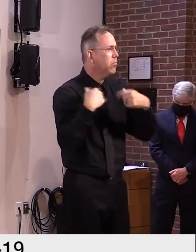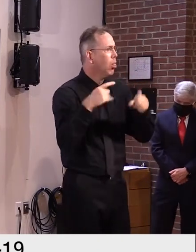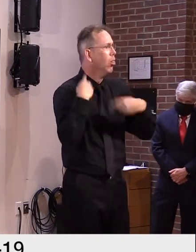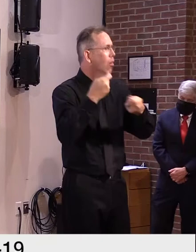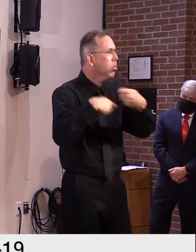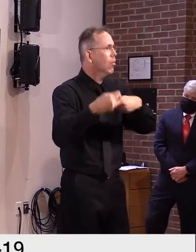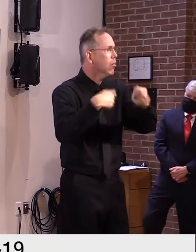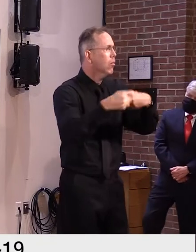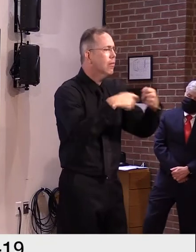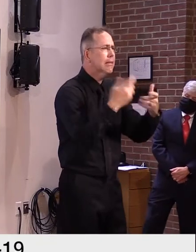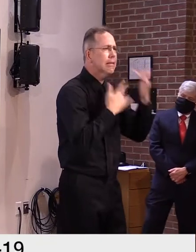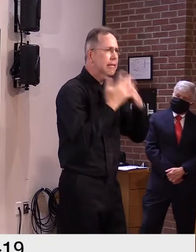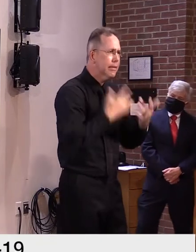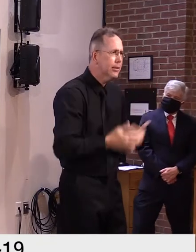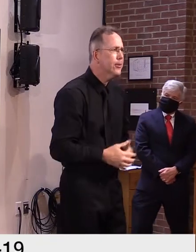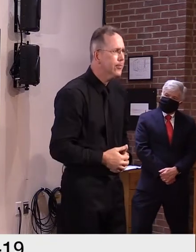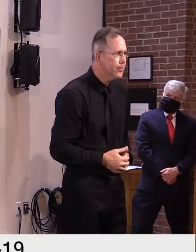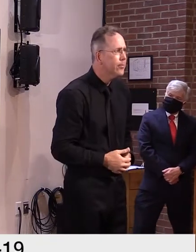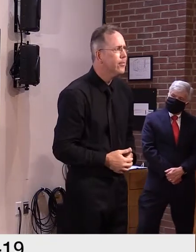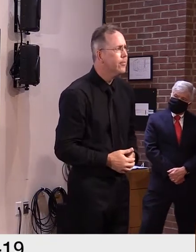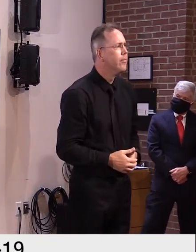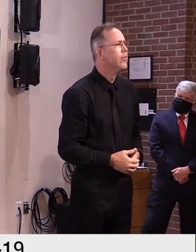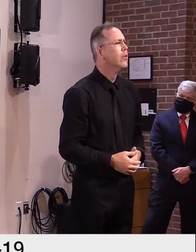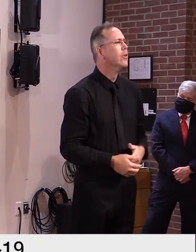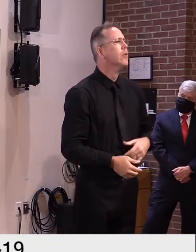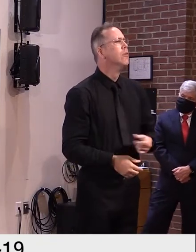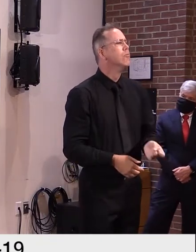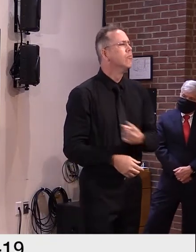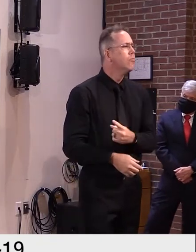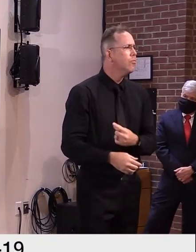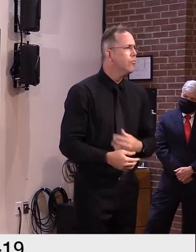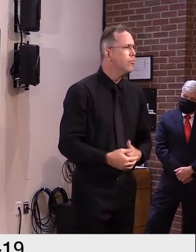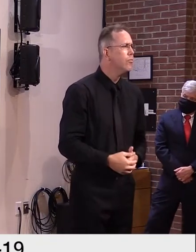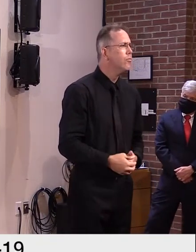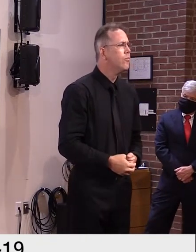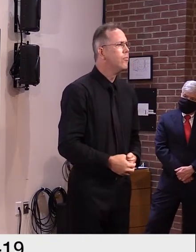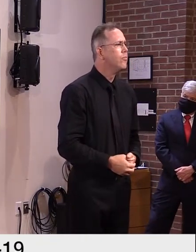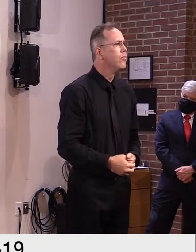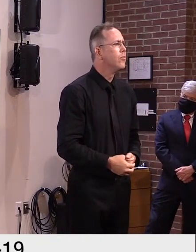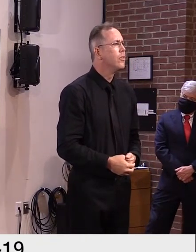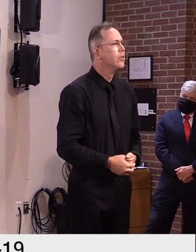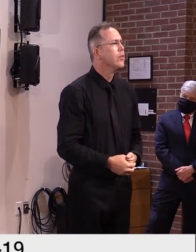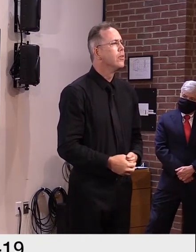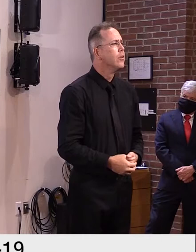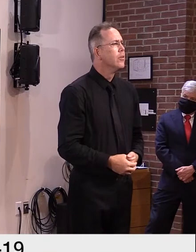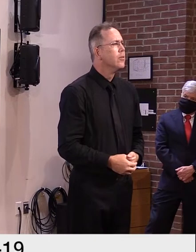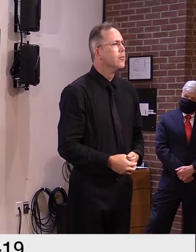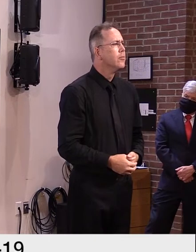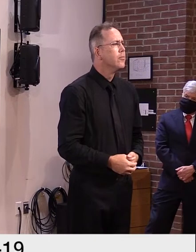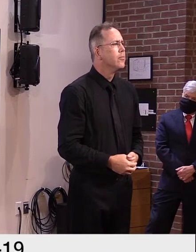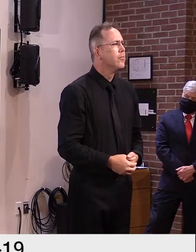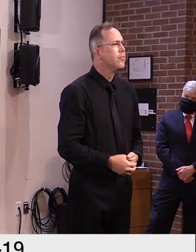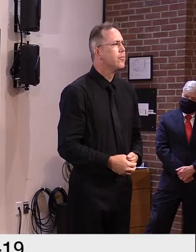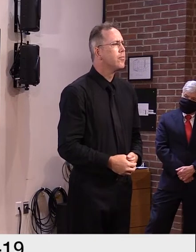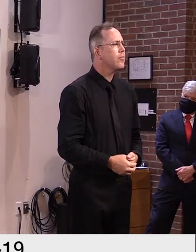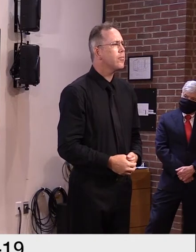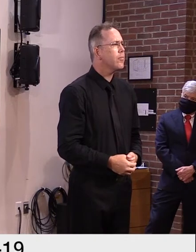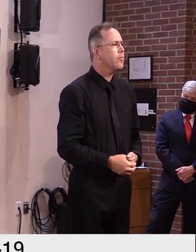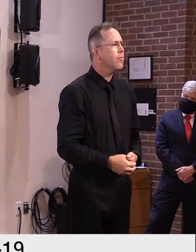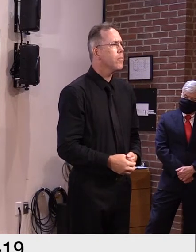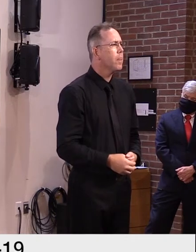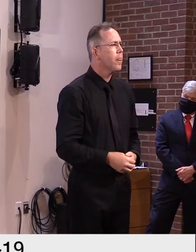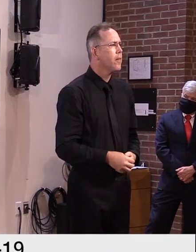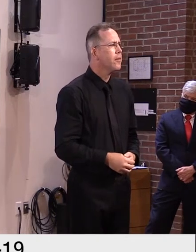grapple with this in the winter? Is it to use snow day protocol? Is it to use you know, all remote learning? What's the